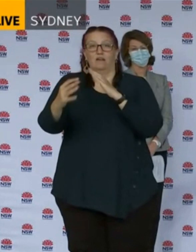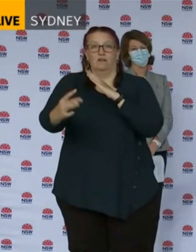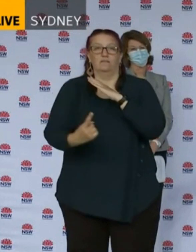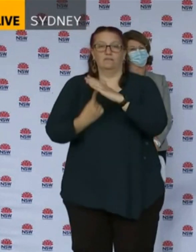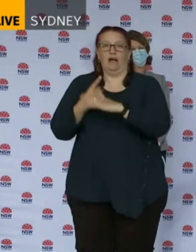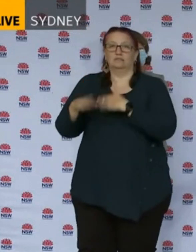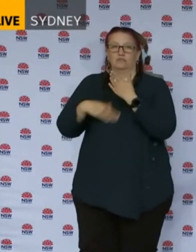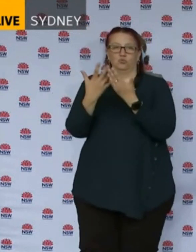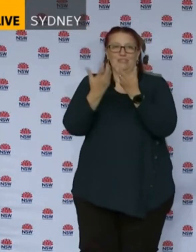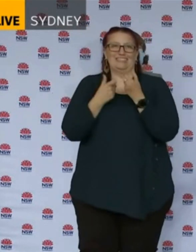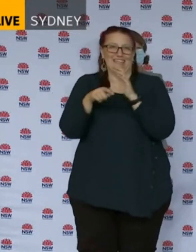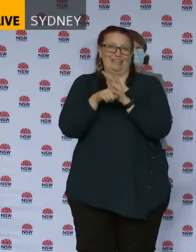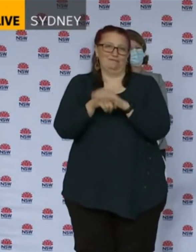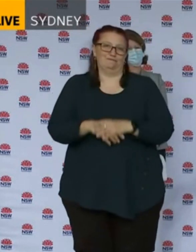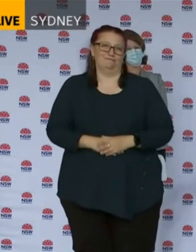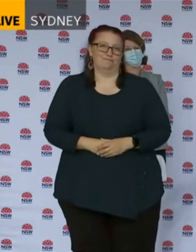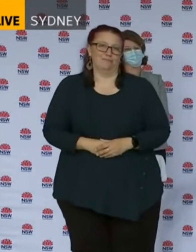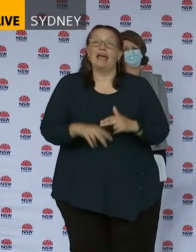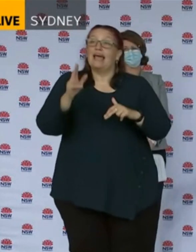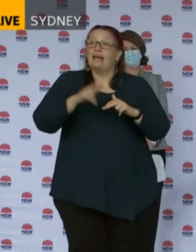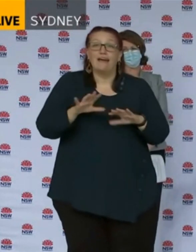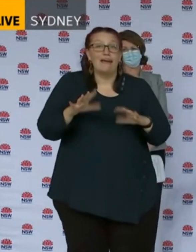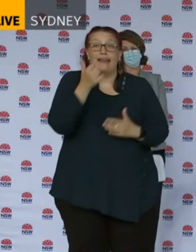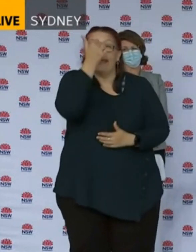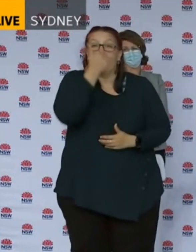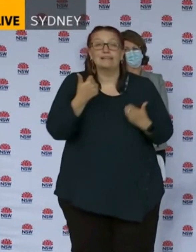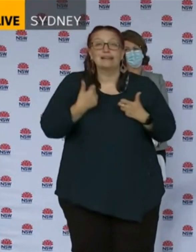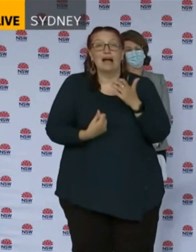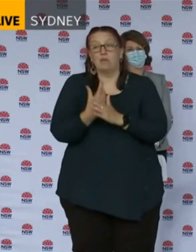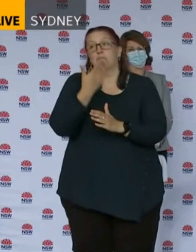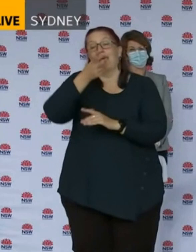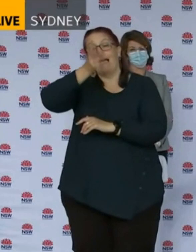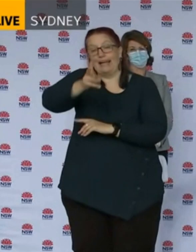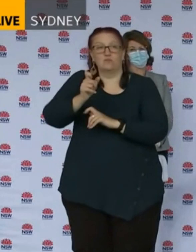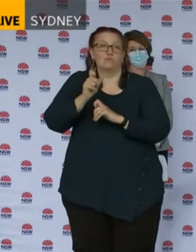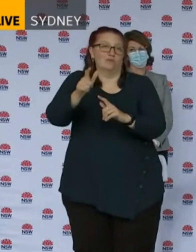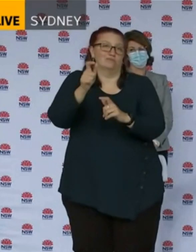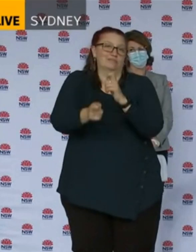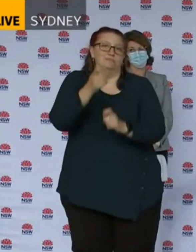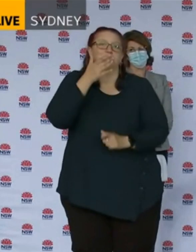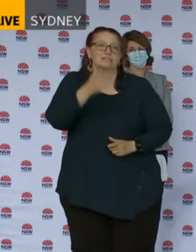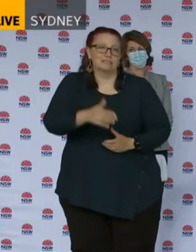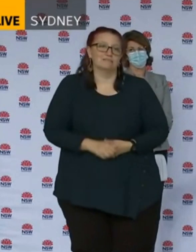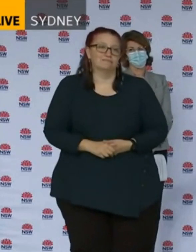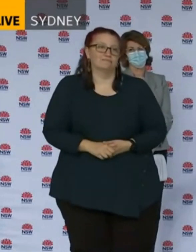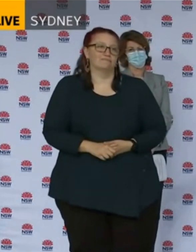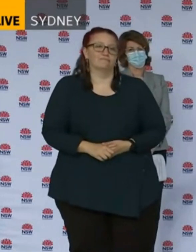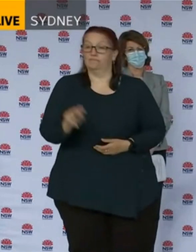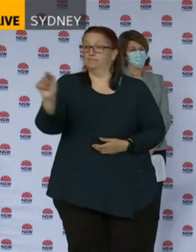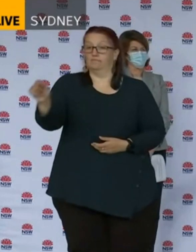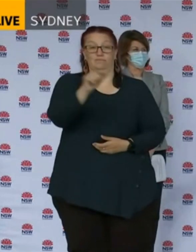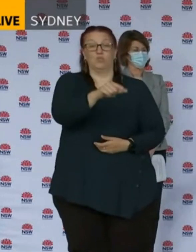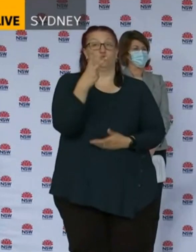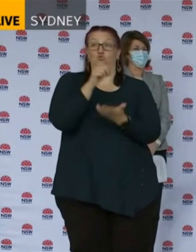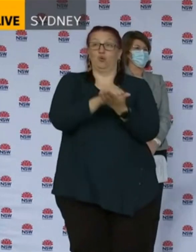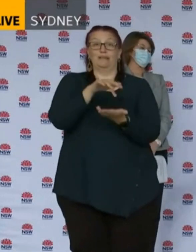symptoms occur, please get retested. We do know in those centres that there were, on